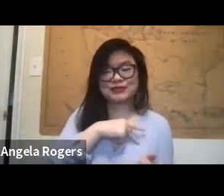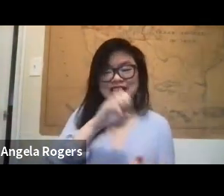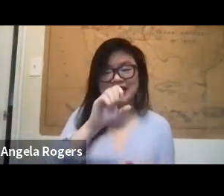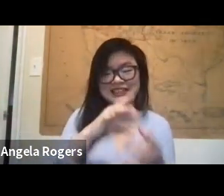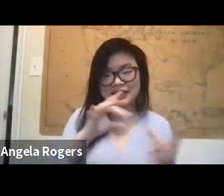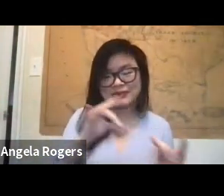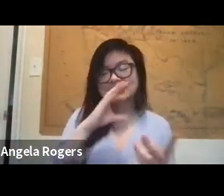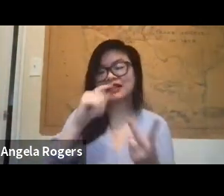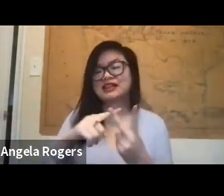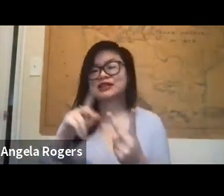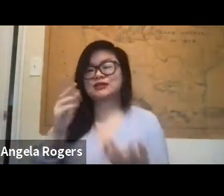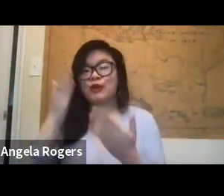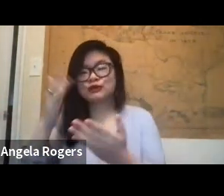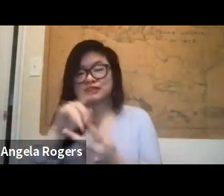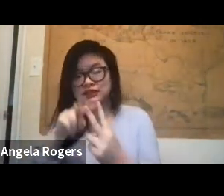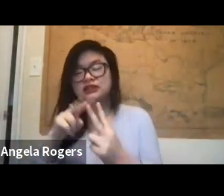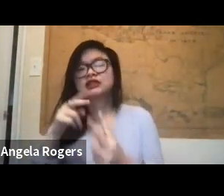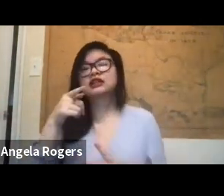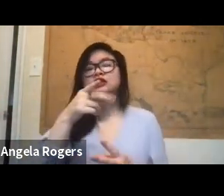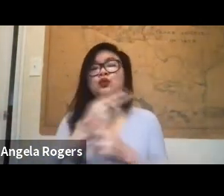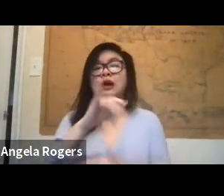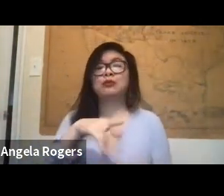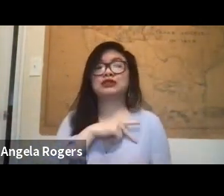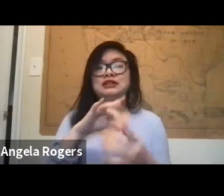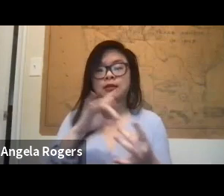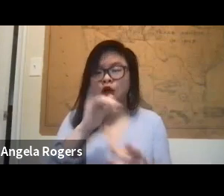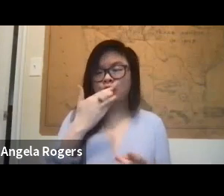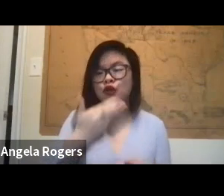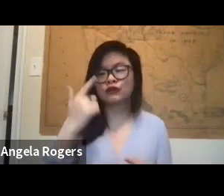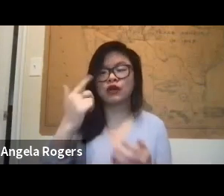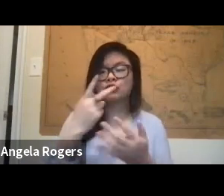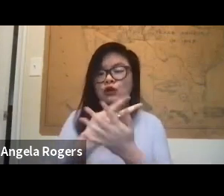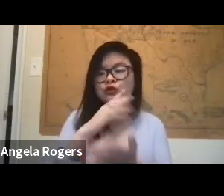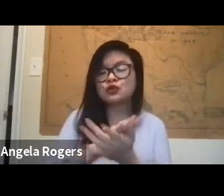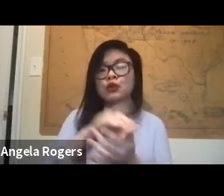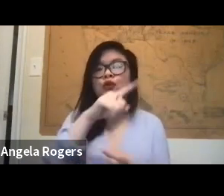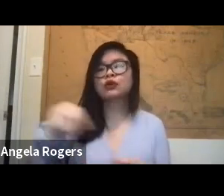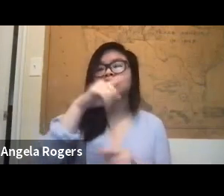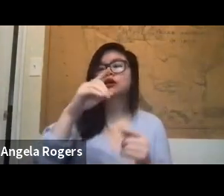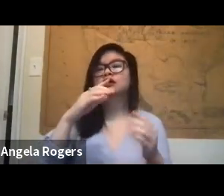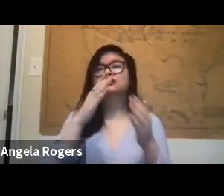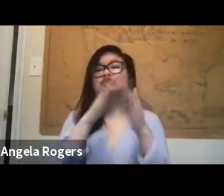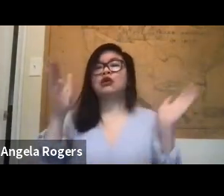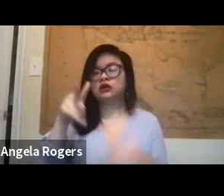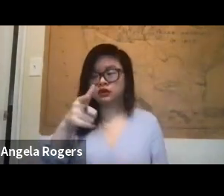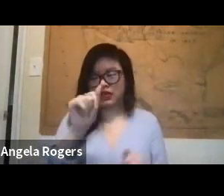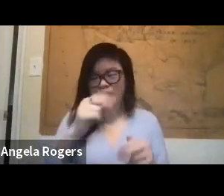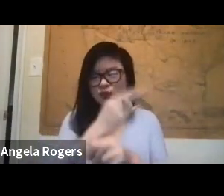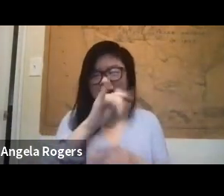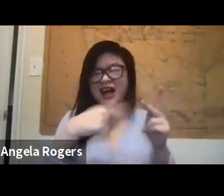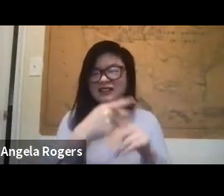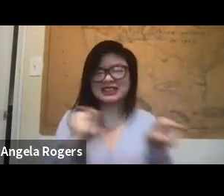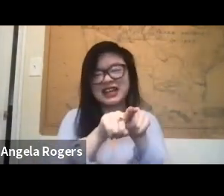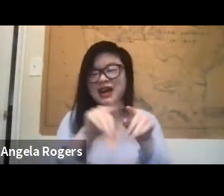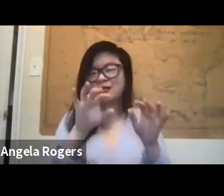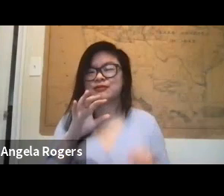is if you're done with your personal statement and your essay and your proposal, you can also use that personal statement for